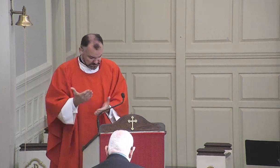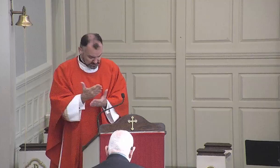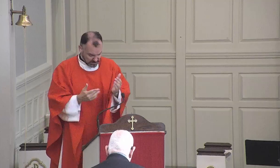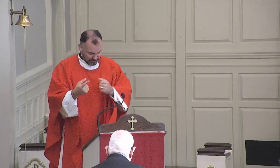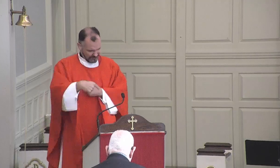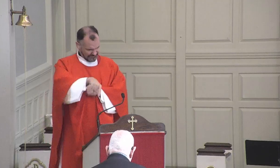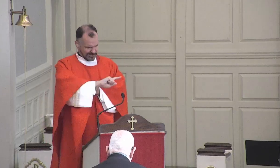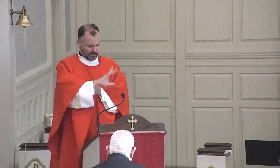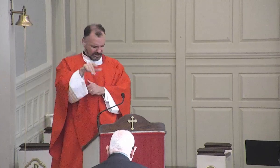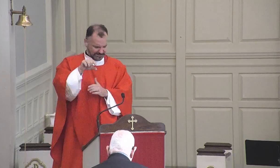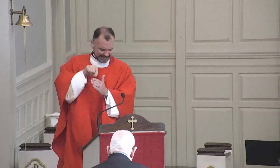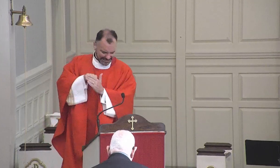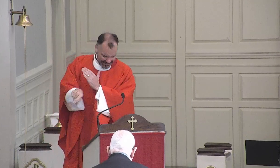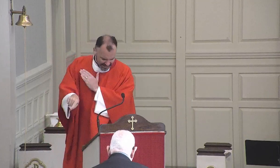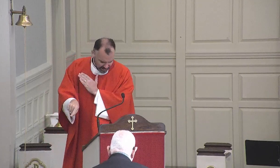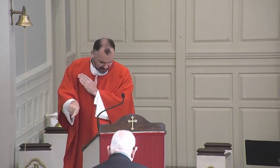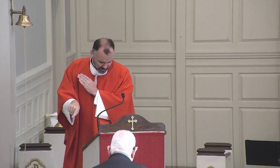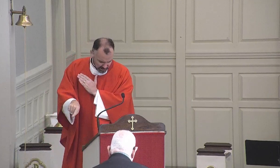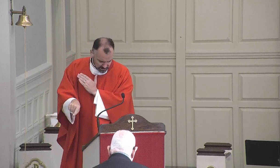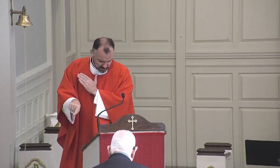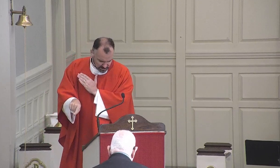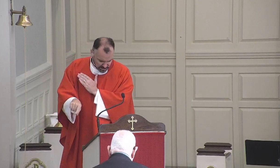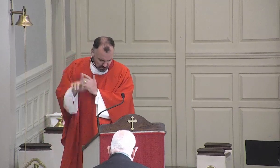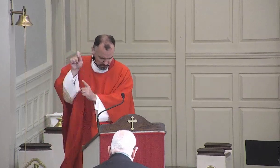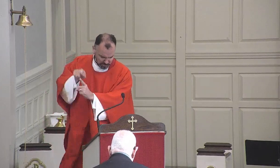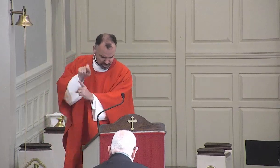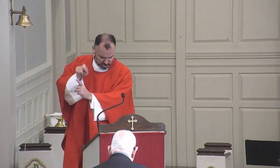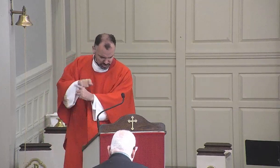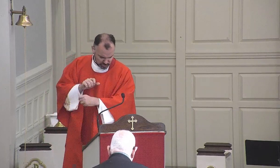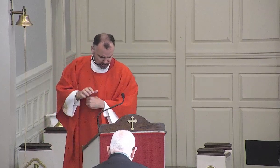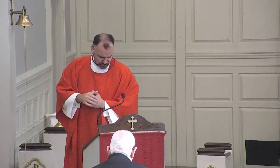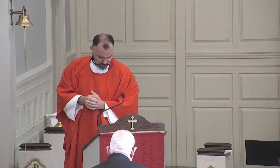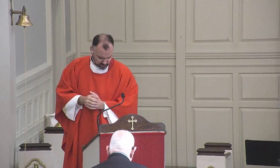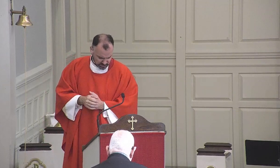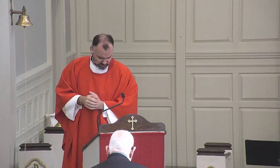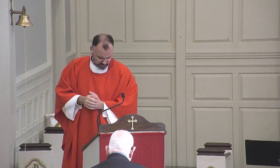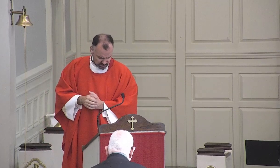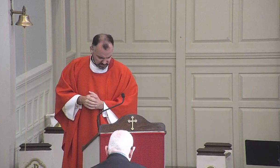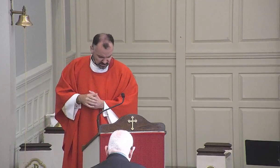apostles. Some of them they will kill and persecute,